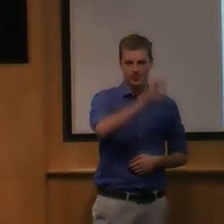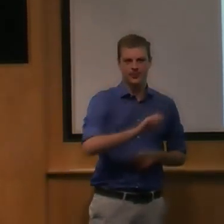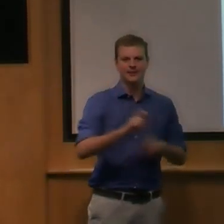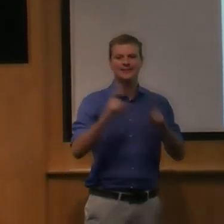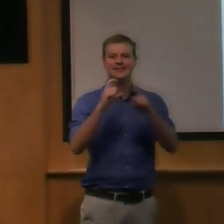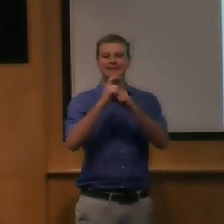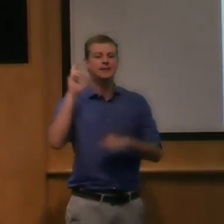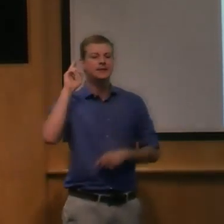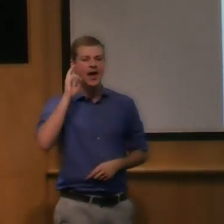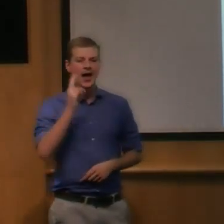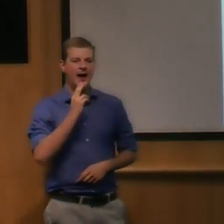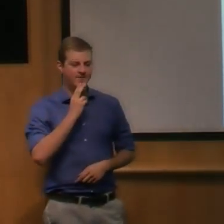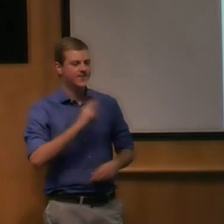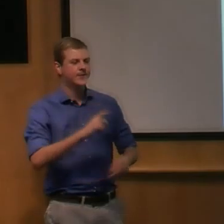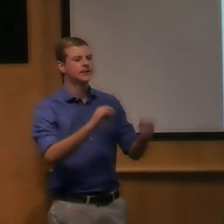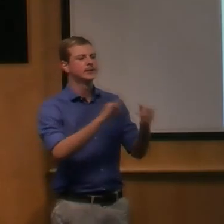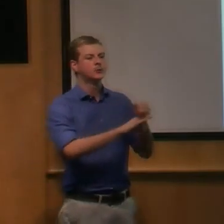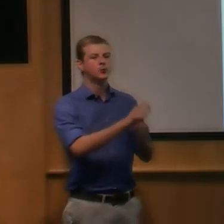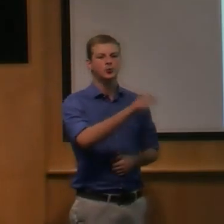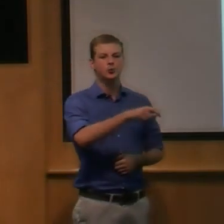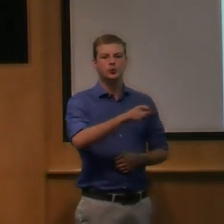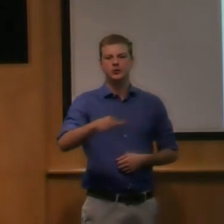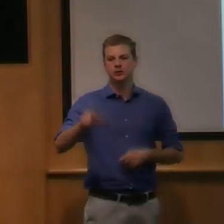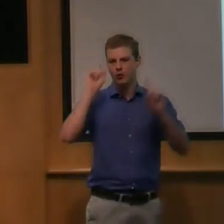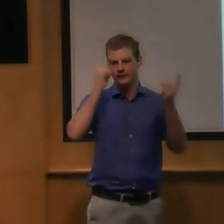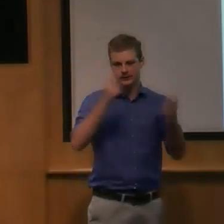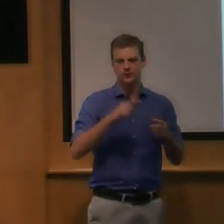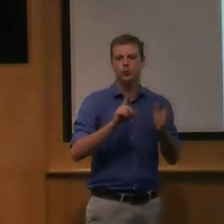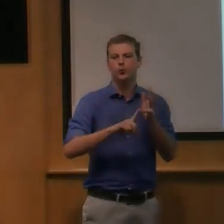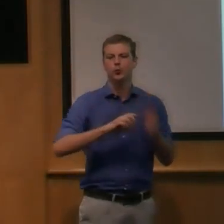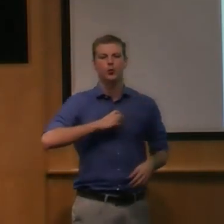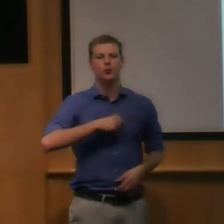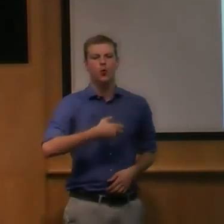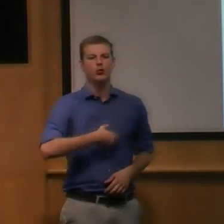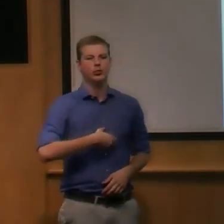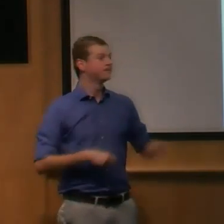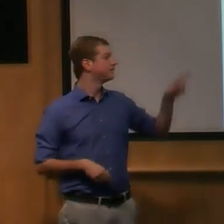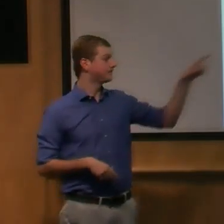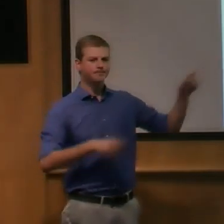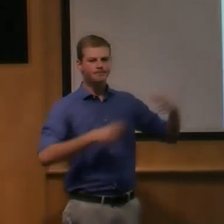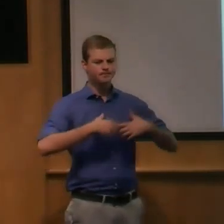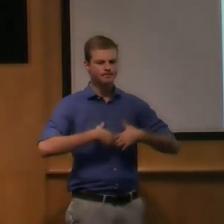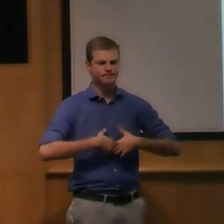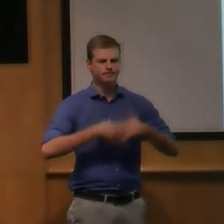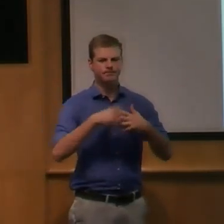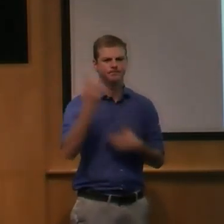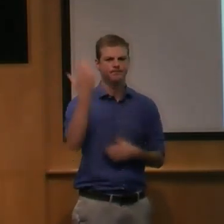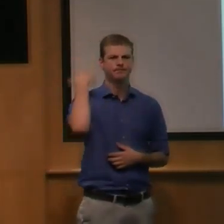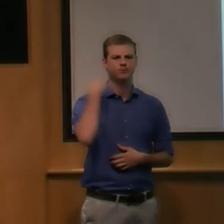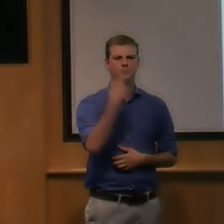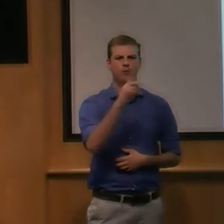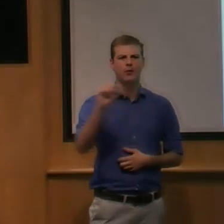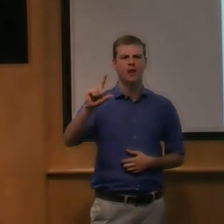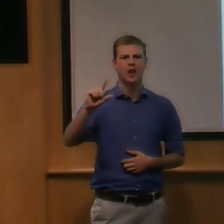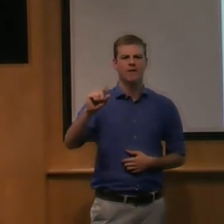the European Deaf Student Union. Now, the EDSU was set up